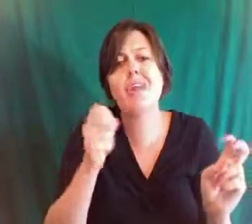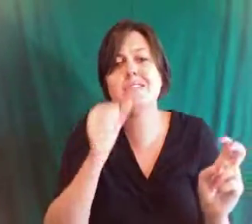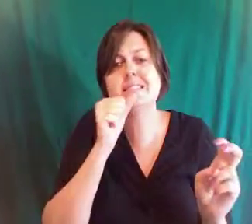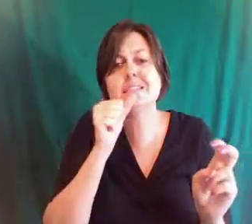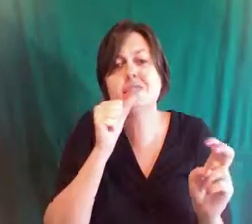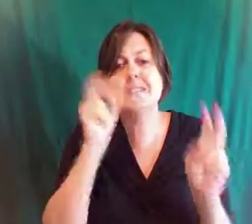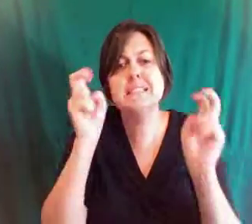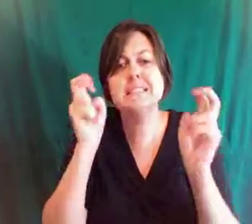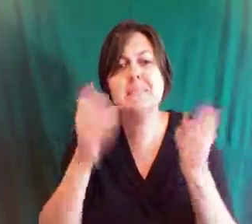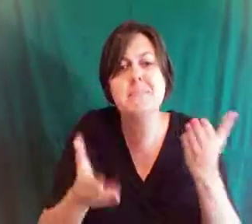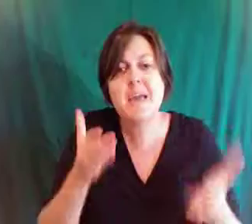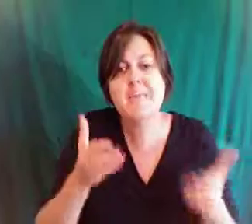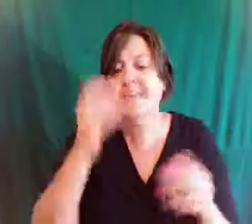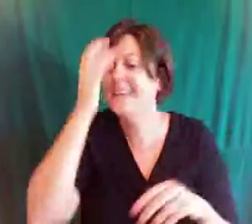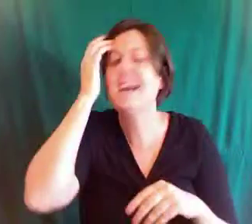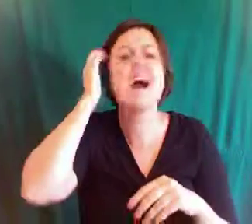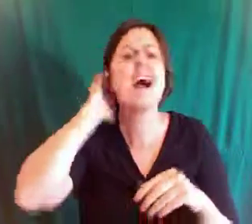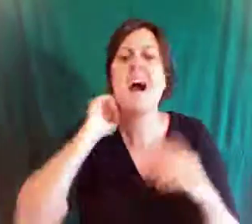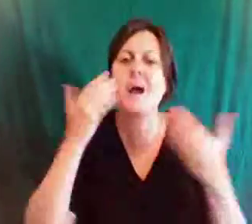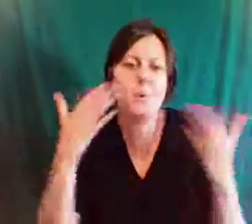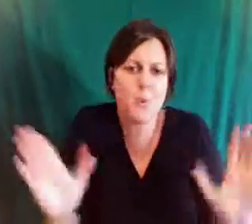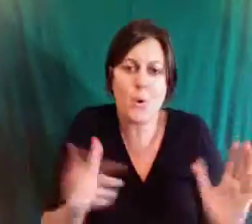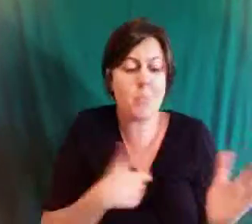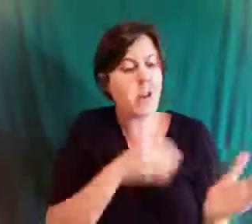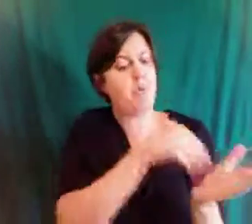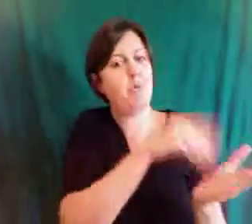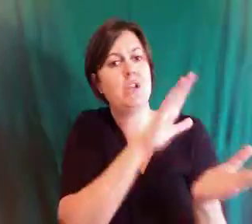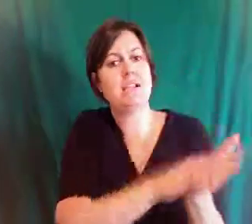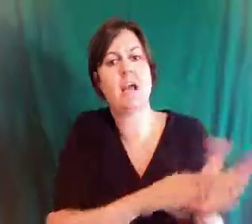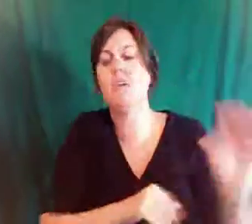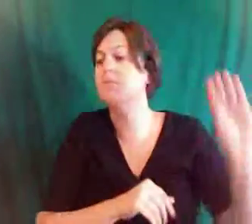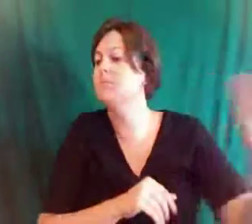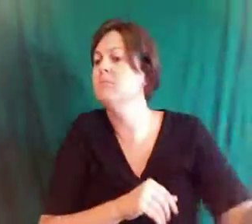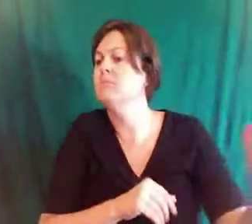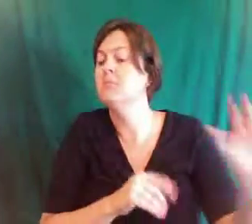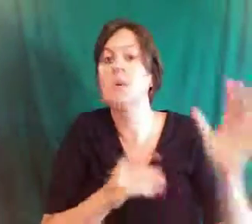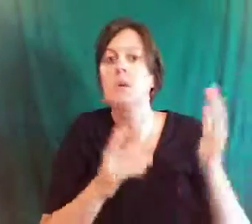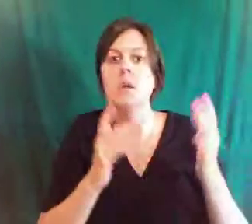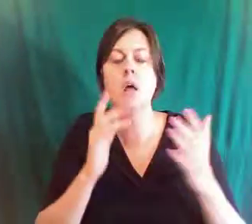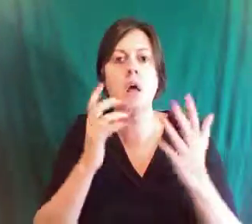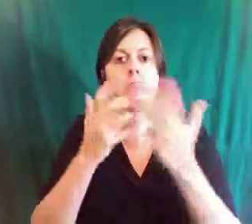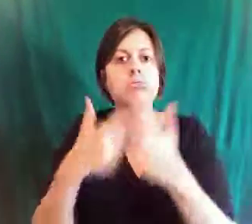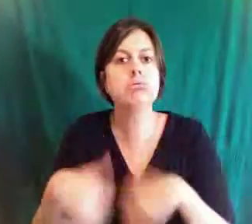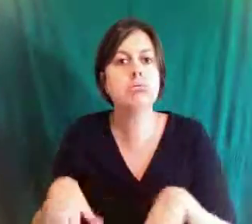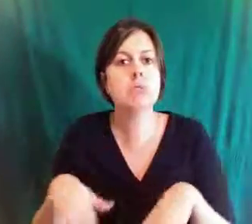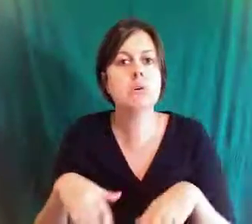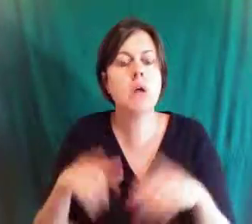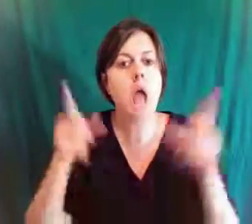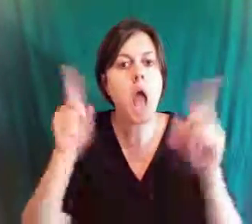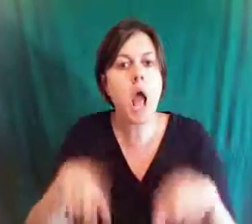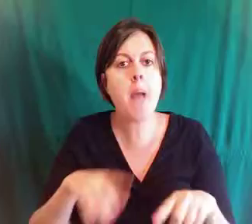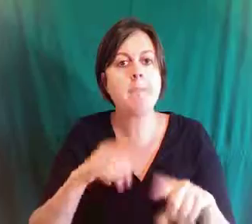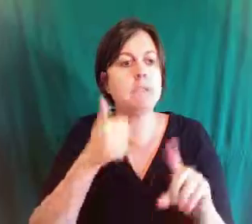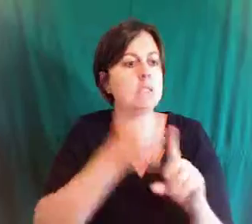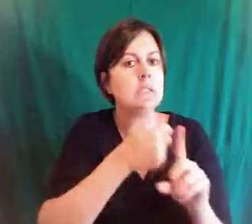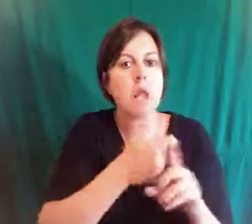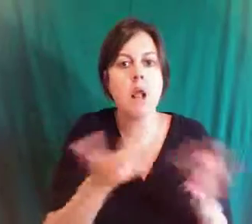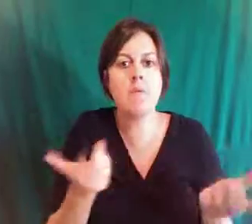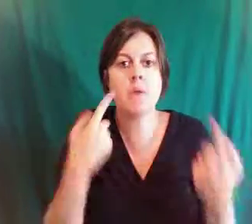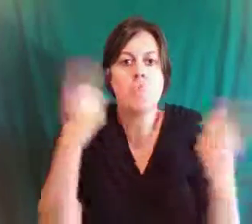I put that intention out there, and it just happens. I don't understand it, but it works. So I had to go through that process of really